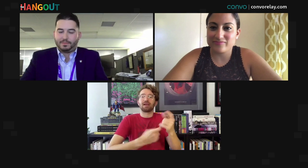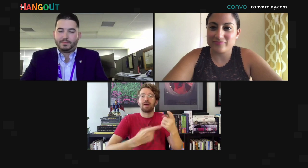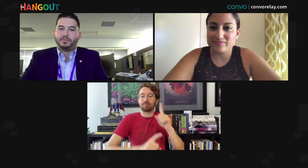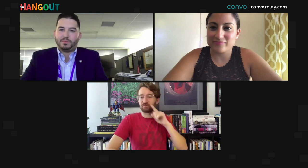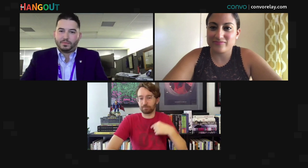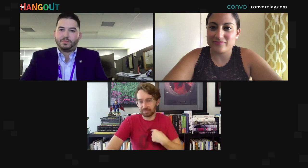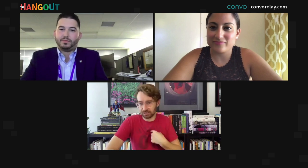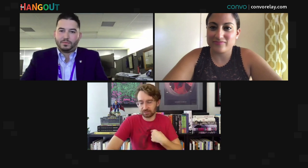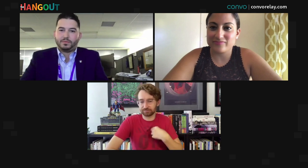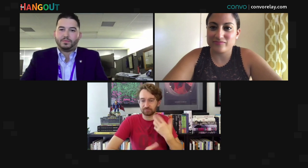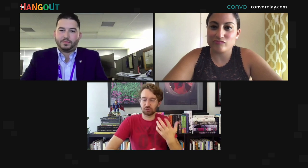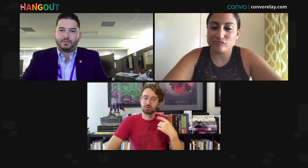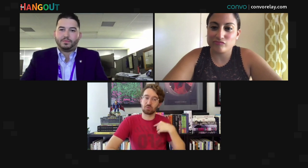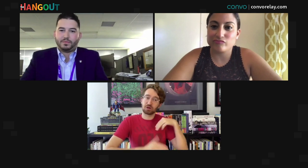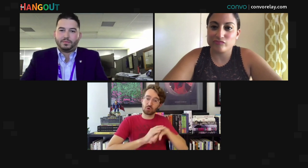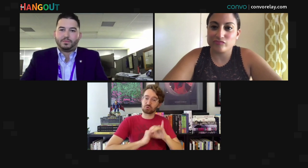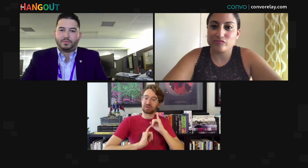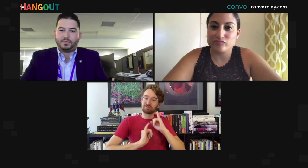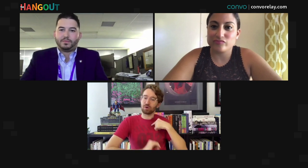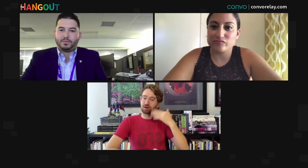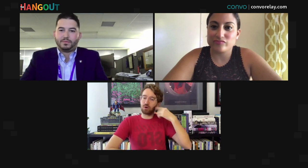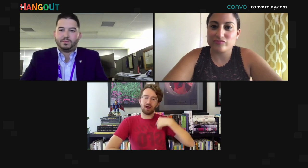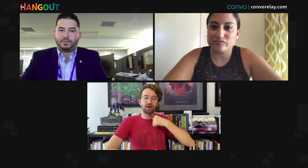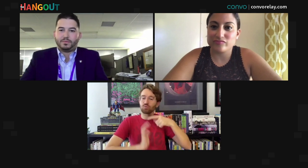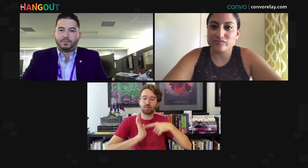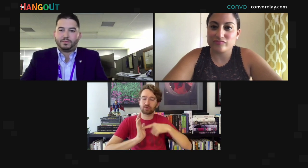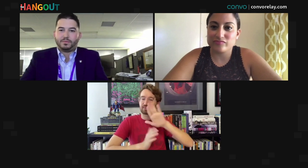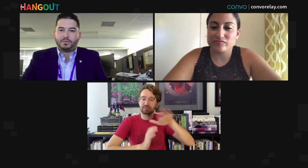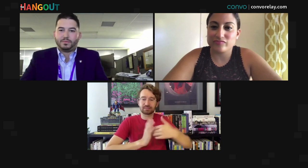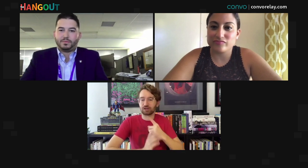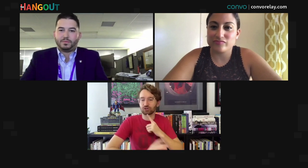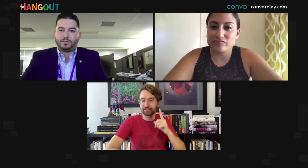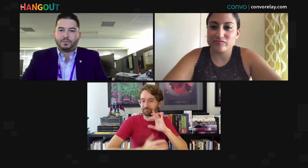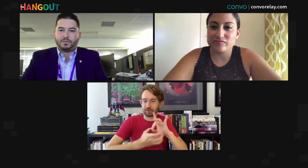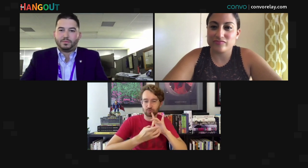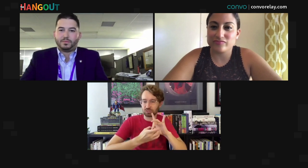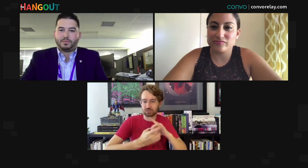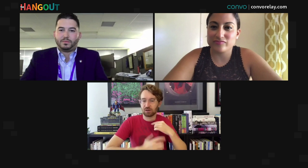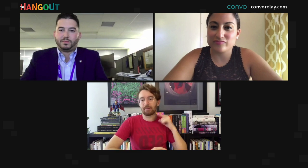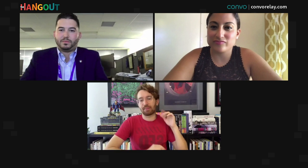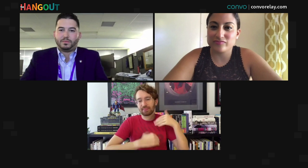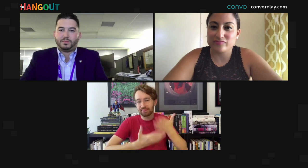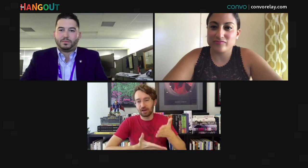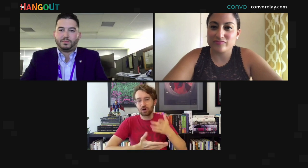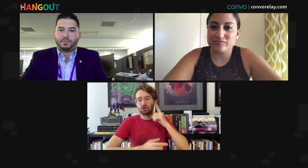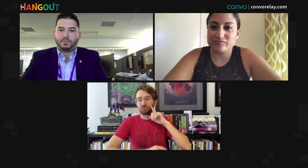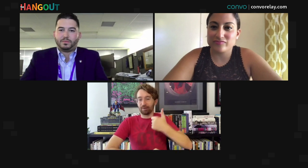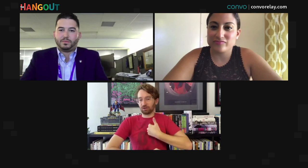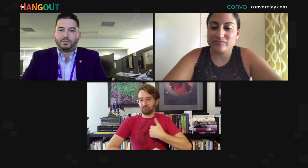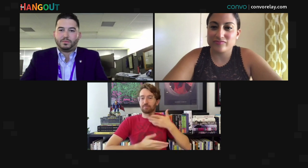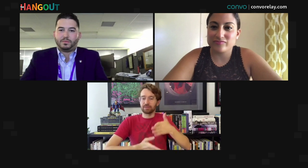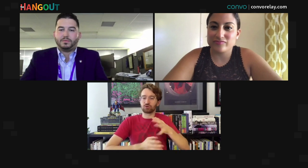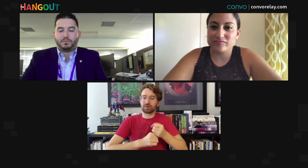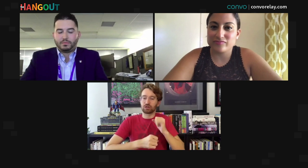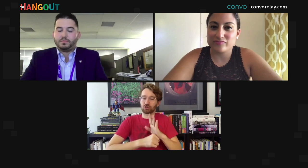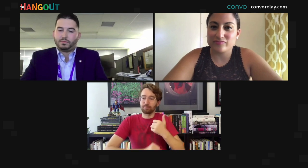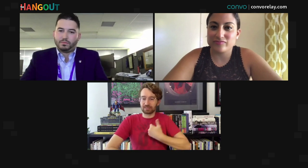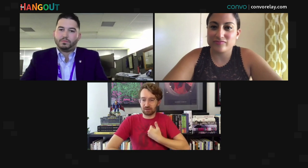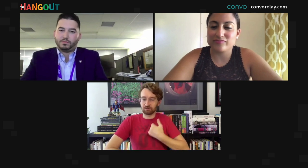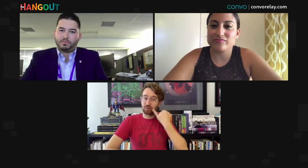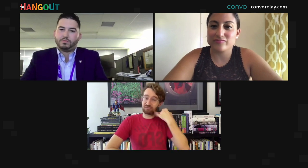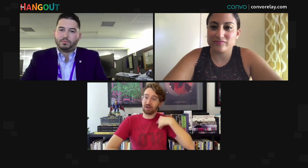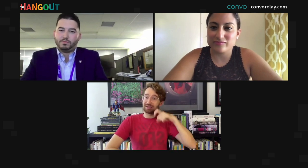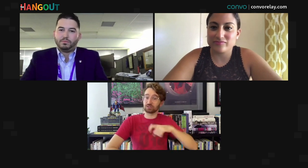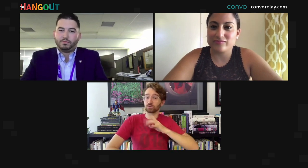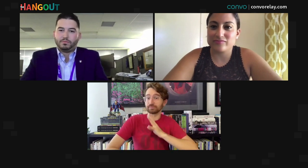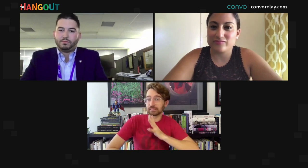sometimes. I got to do what I need to do to make that happen for me. And so I go into an interview and I know that I don't represent the entire deaf community. I'm there for myself. I'm